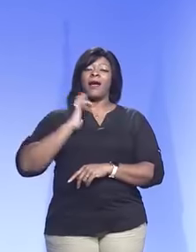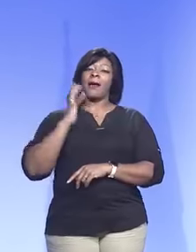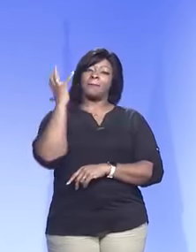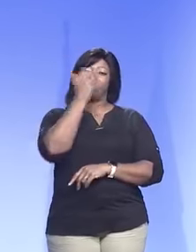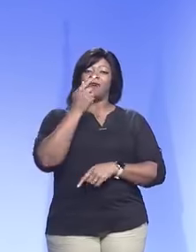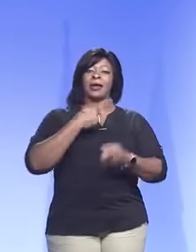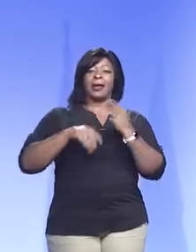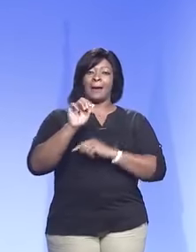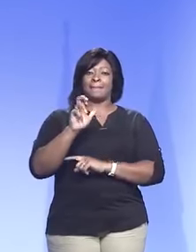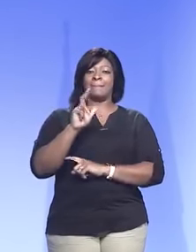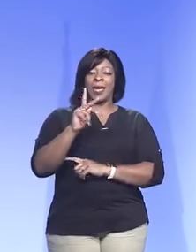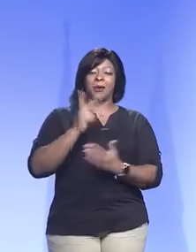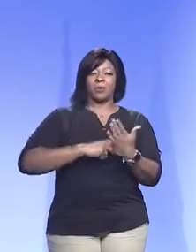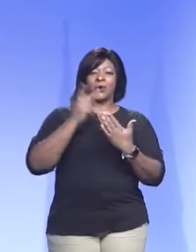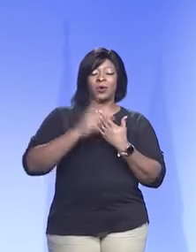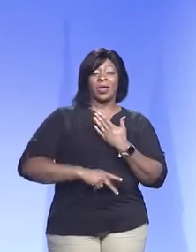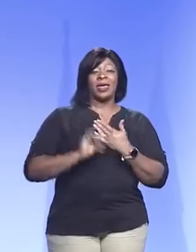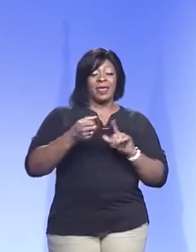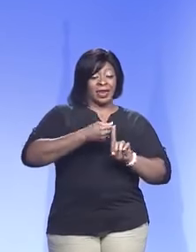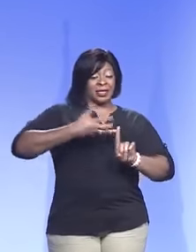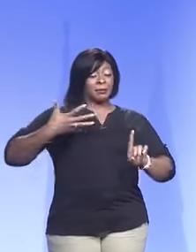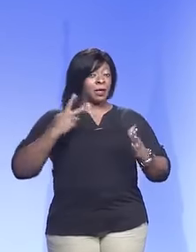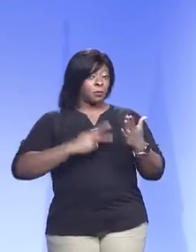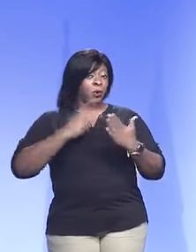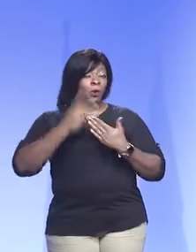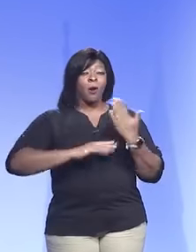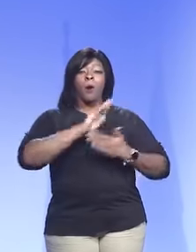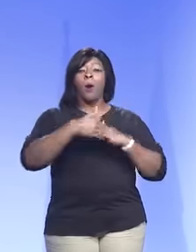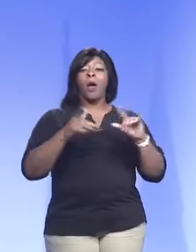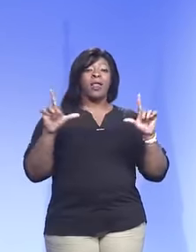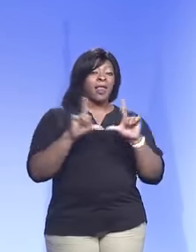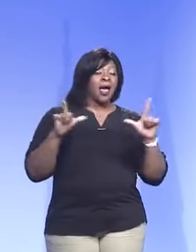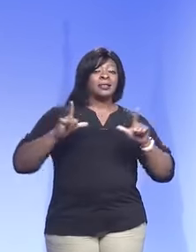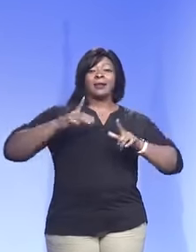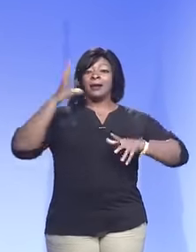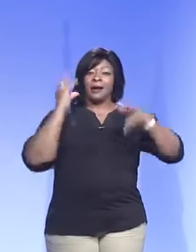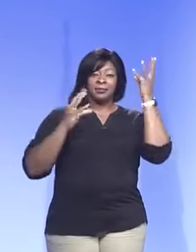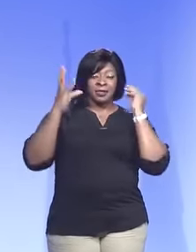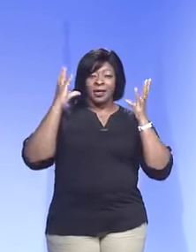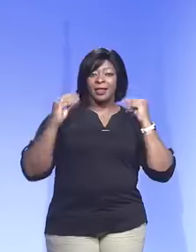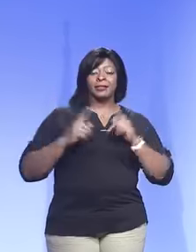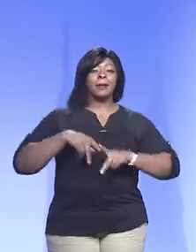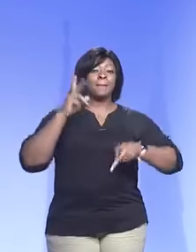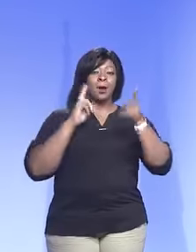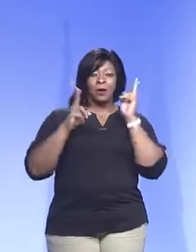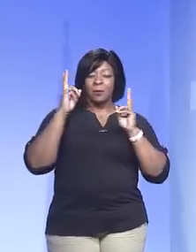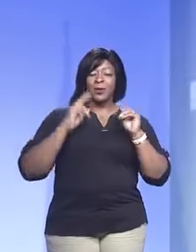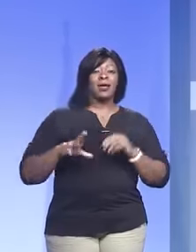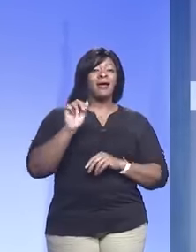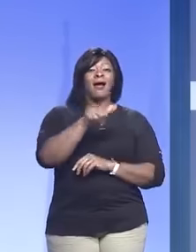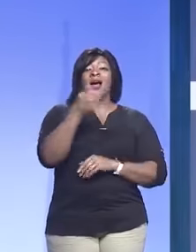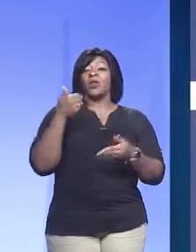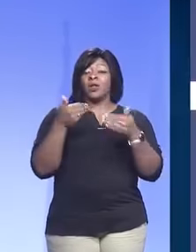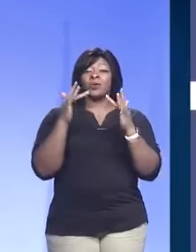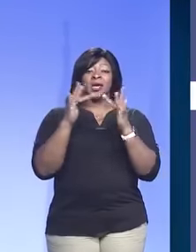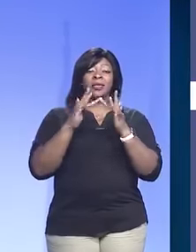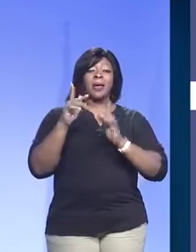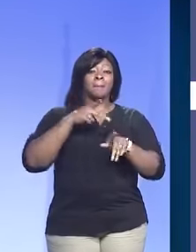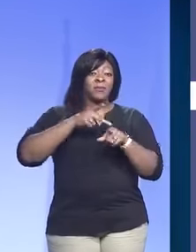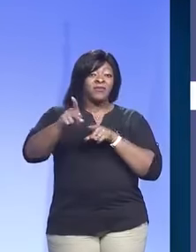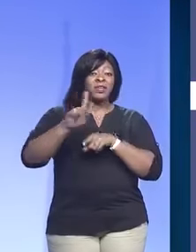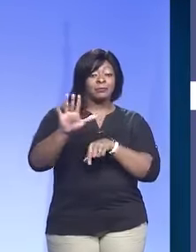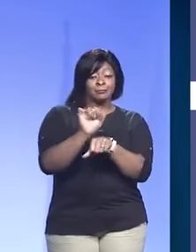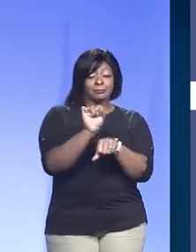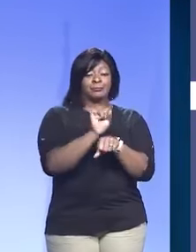Beautiful Comeback. Under the expanded program, all licensed cosmetologists and barbers and other close contact